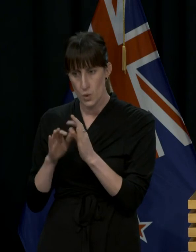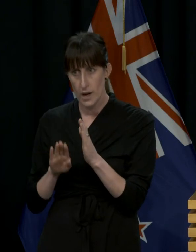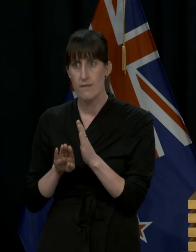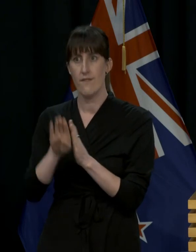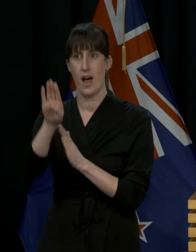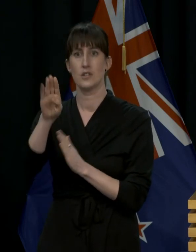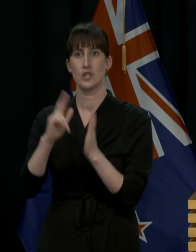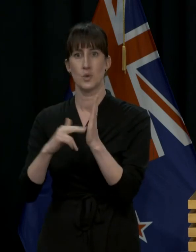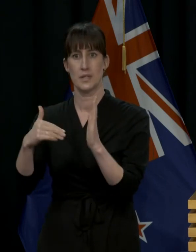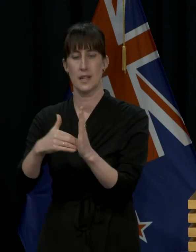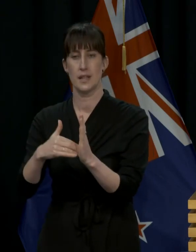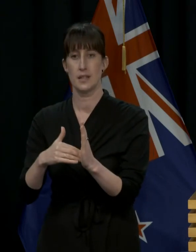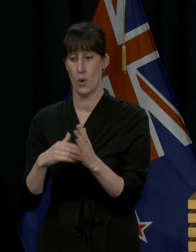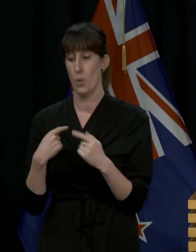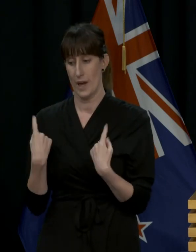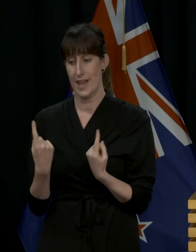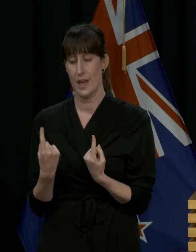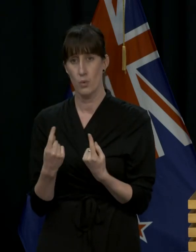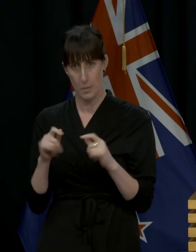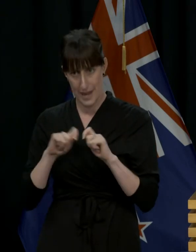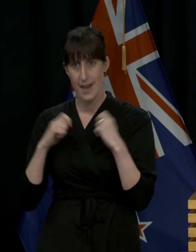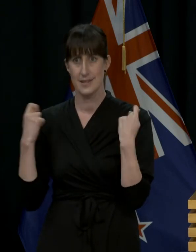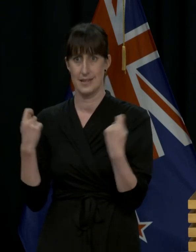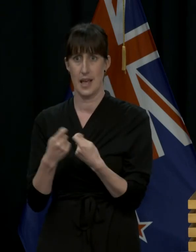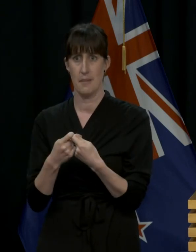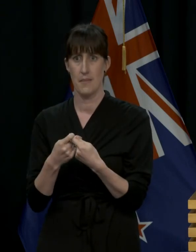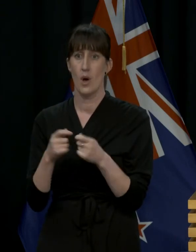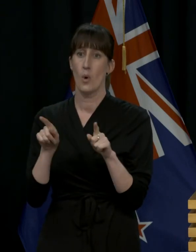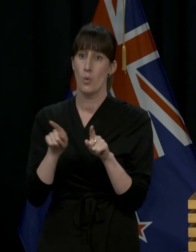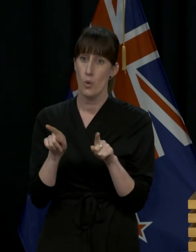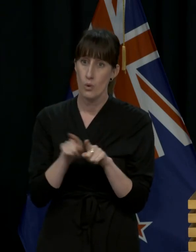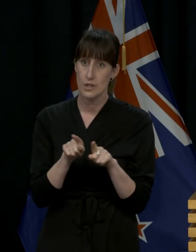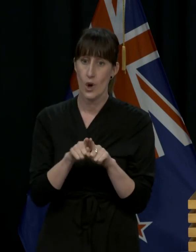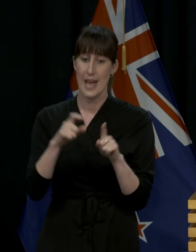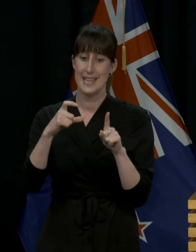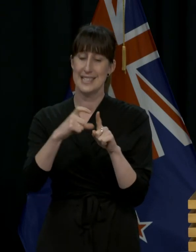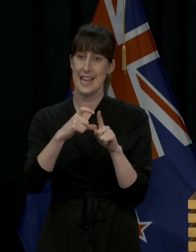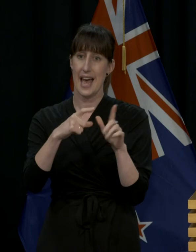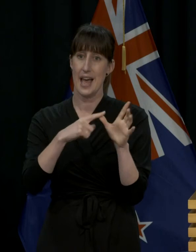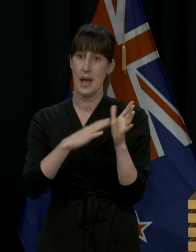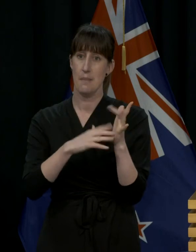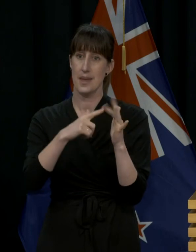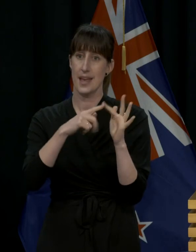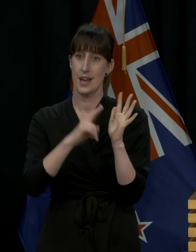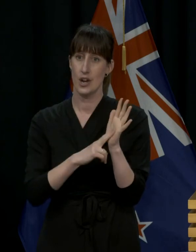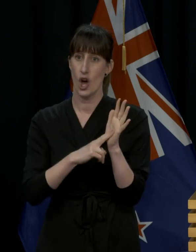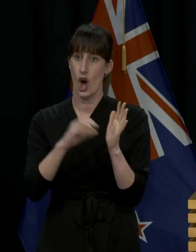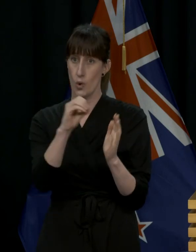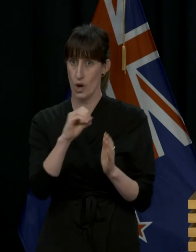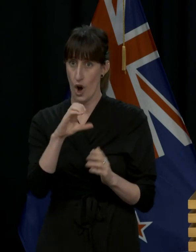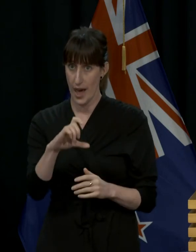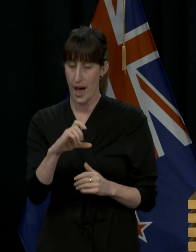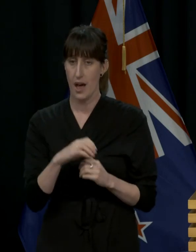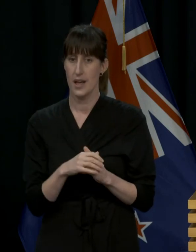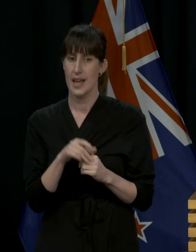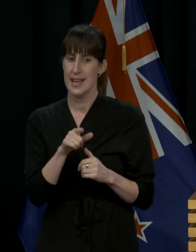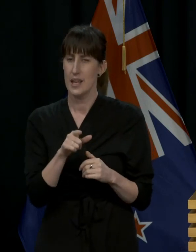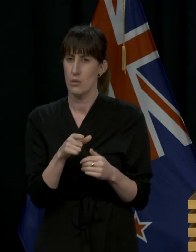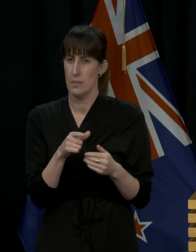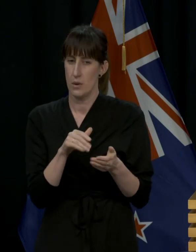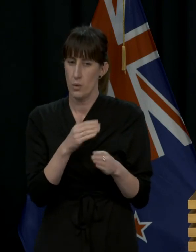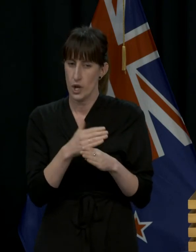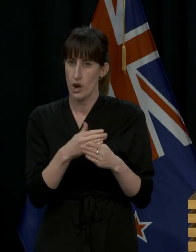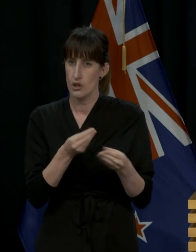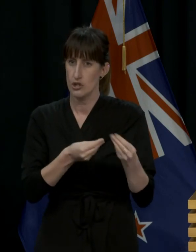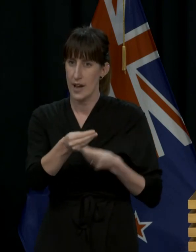interests. In fact, as a team, we will be working with Damien O'Connor, who of course is advancing our trade interests in that area. And